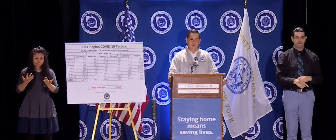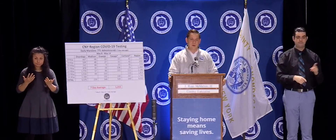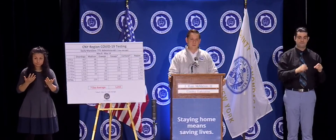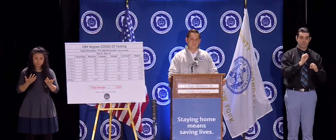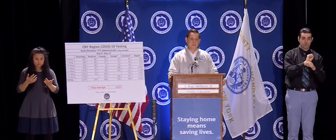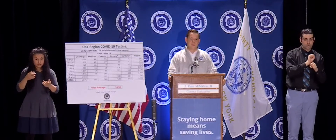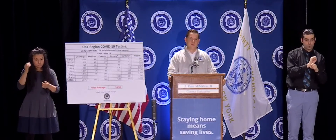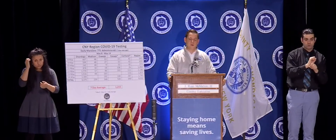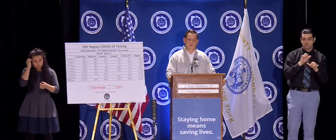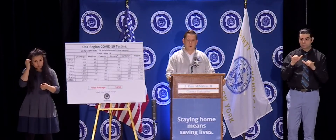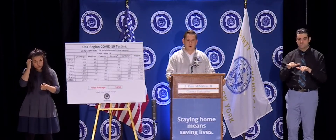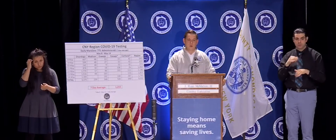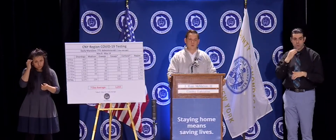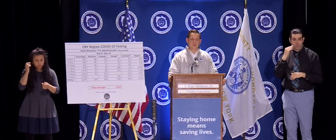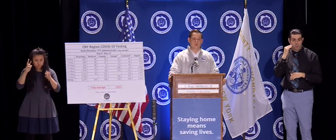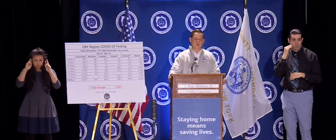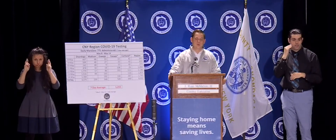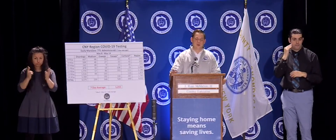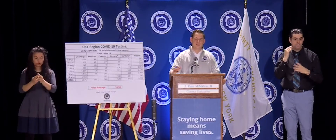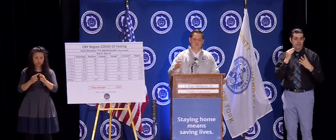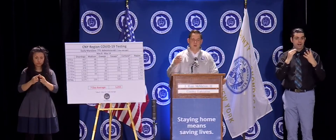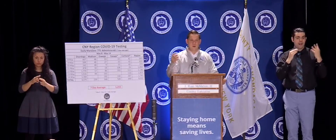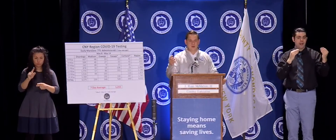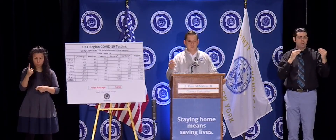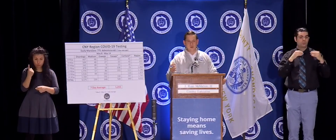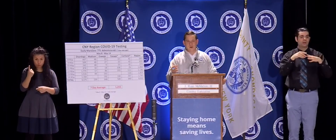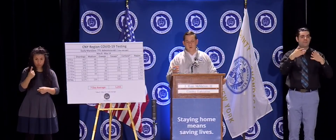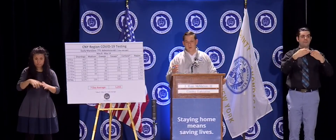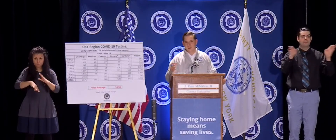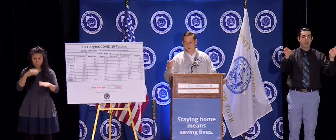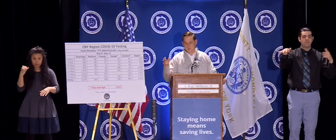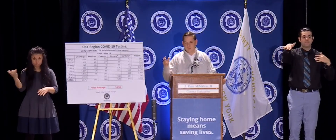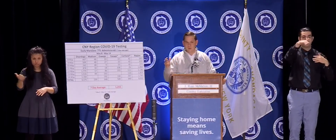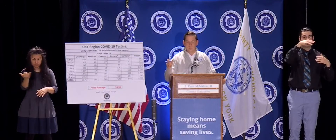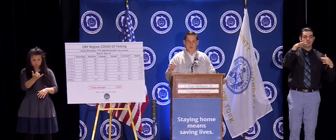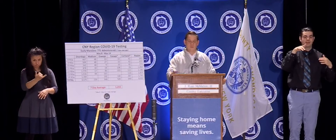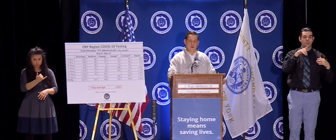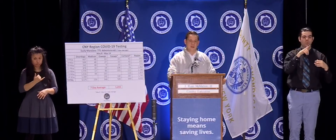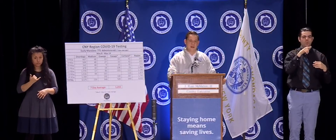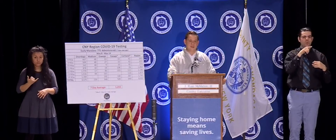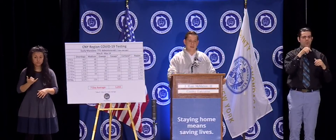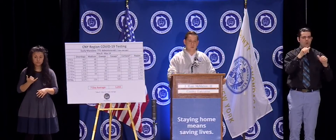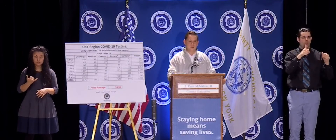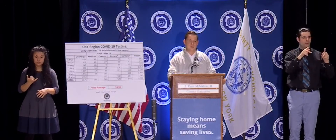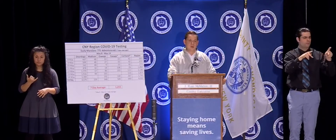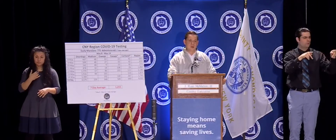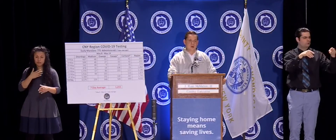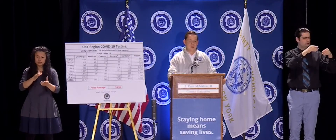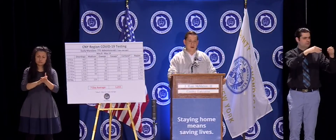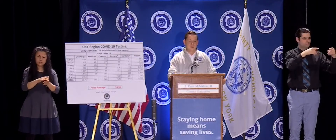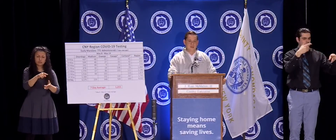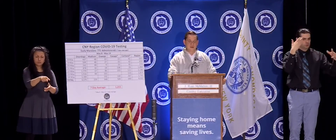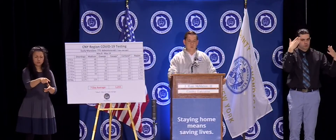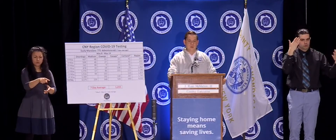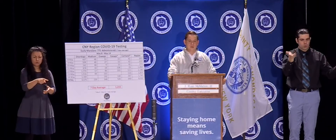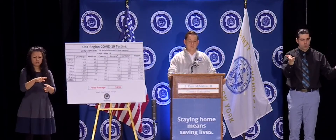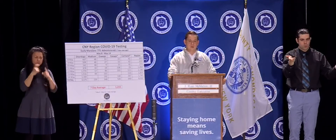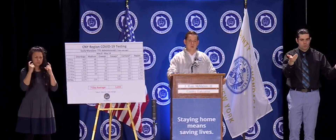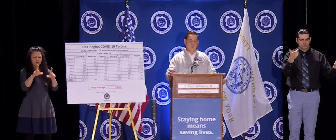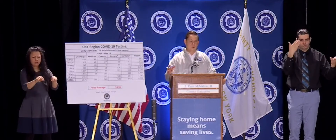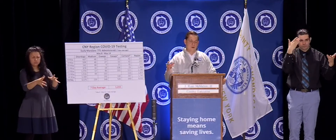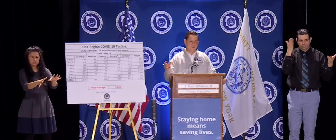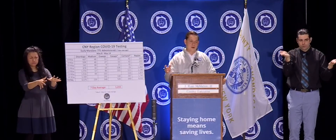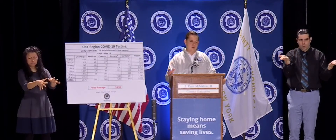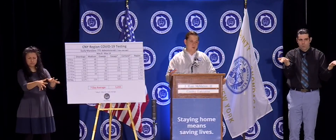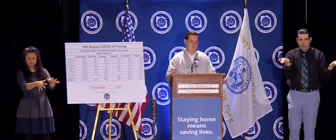out in the public, you don't know who your friends have been with. You don't know who they have been in contact with. Until we